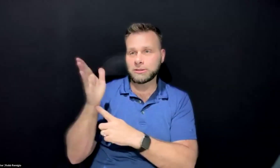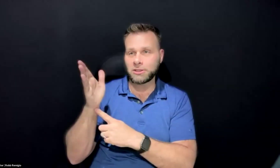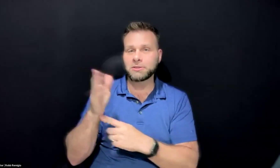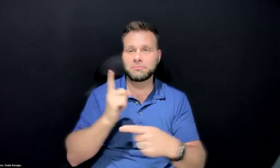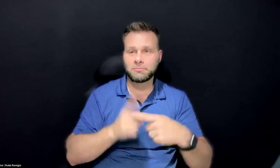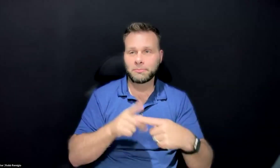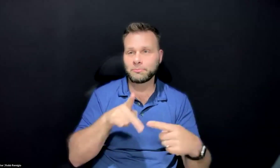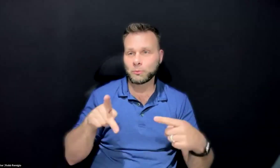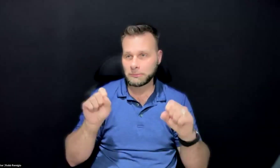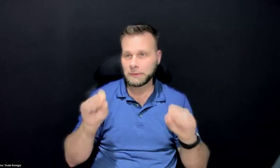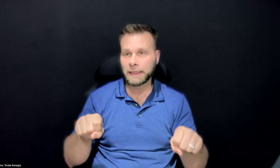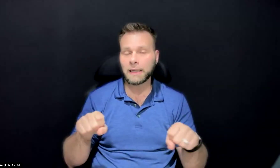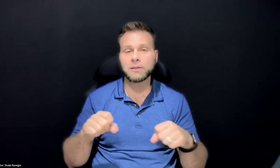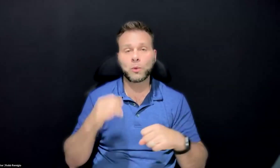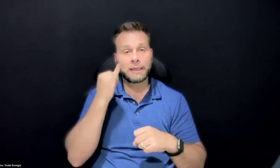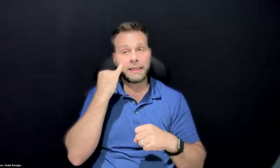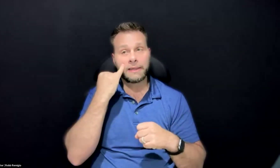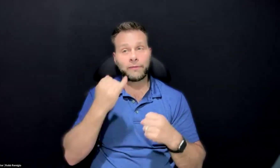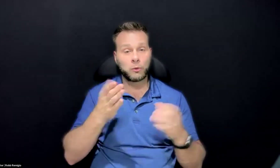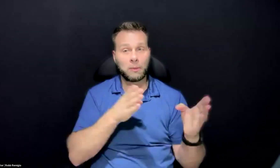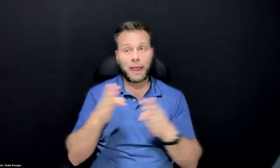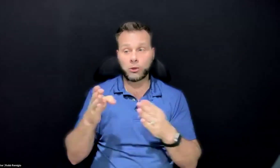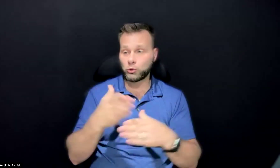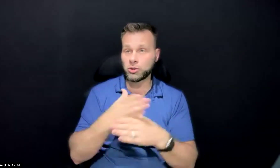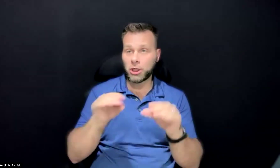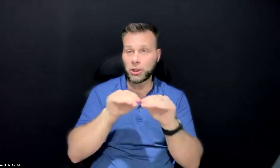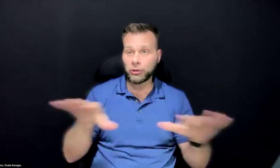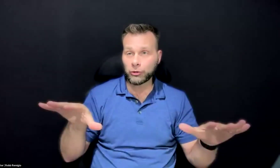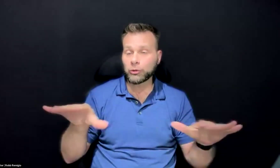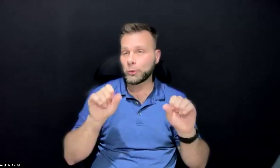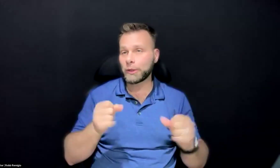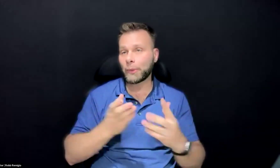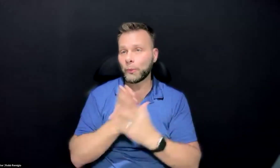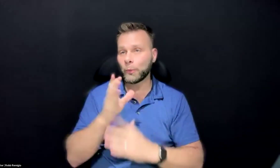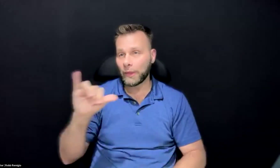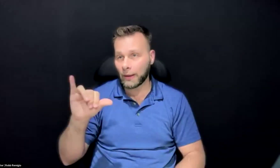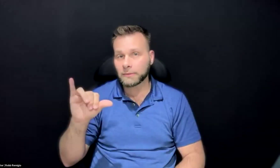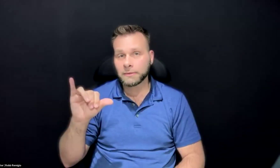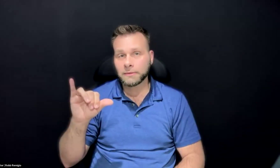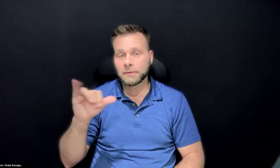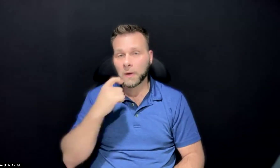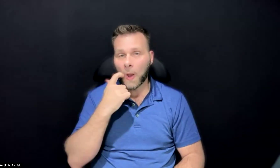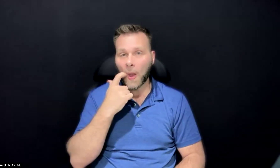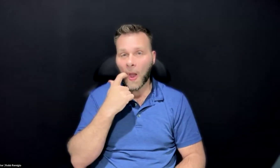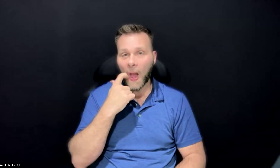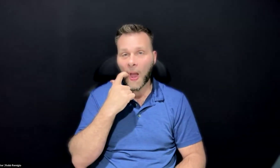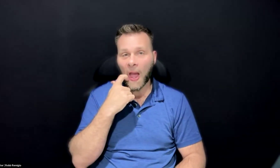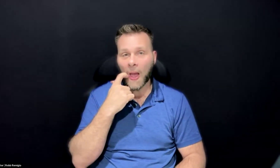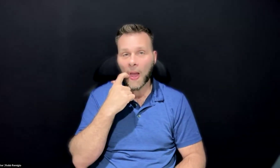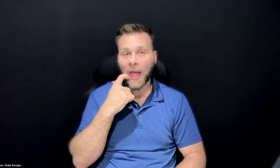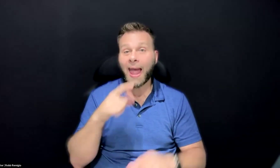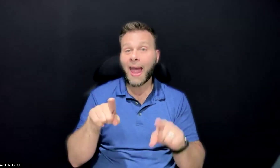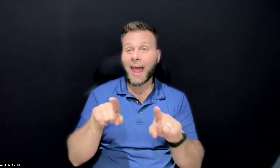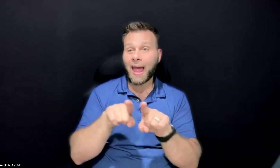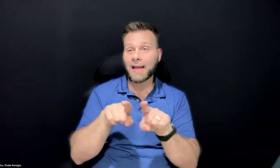So, considering distributing them that way would be great. As a presenter, as long as